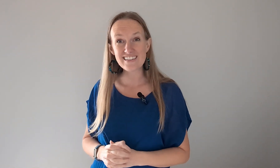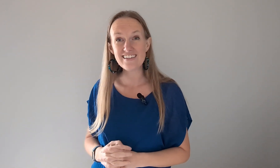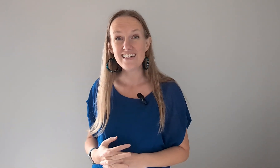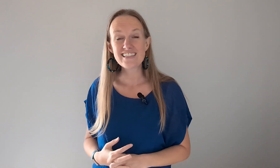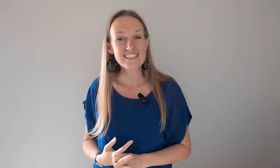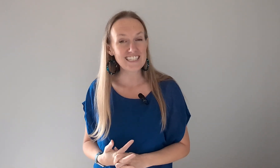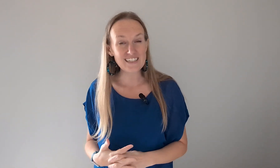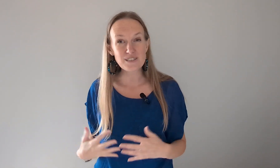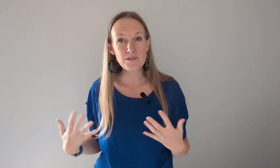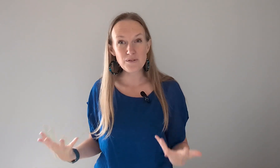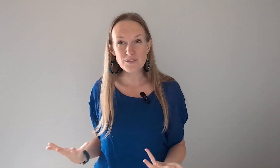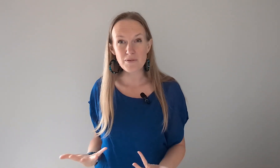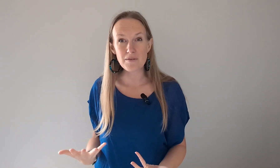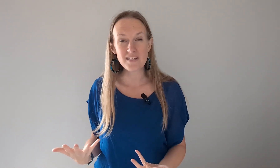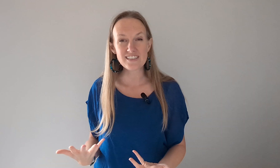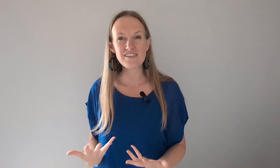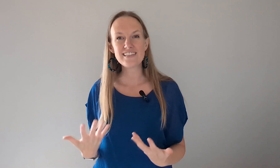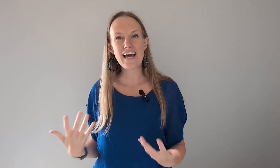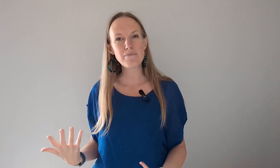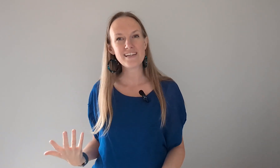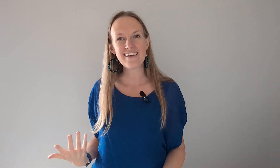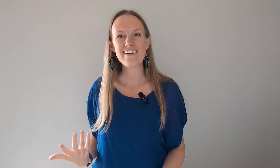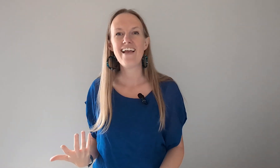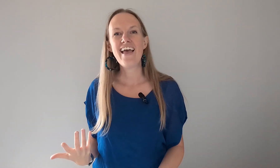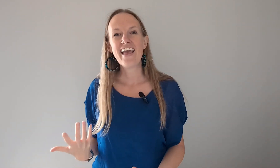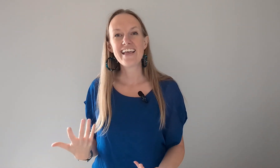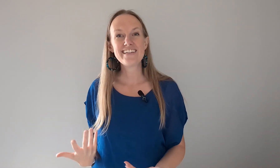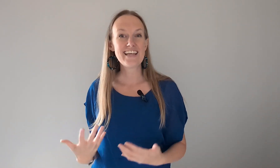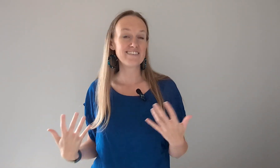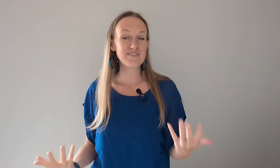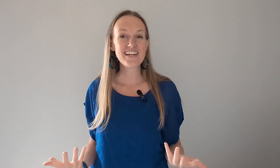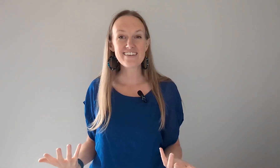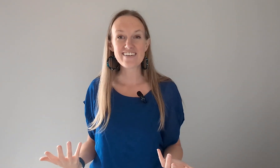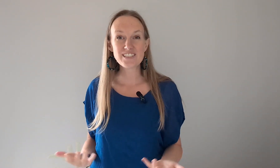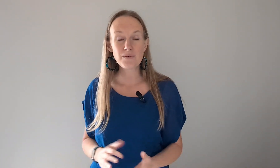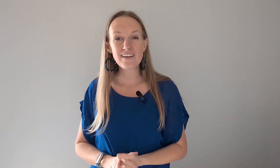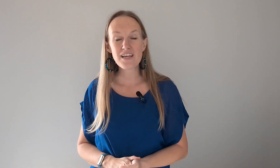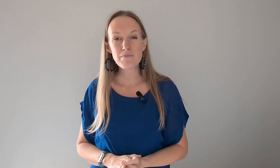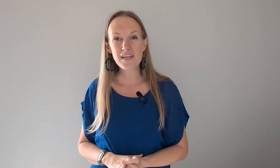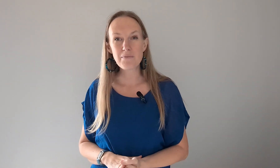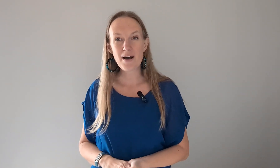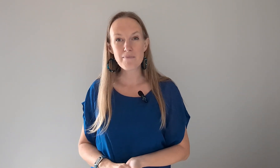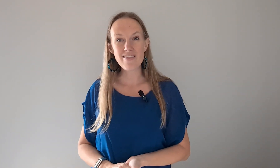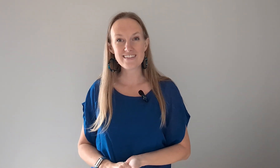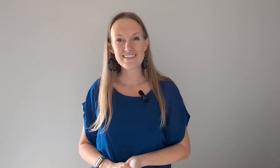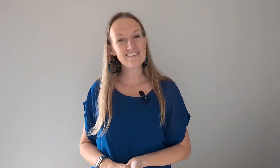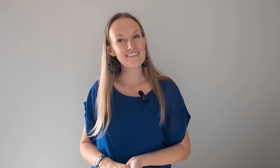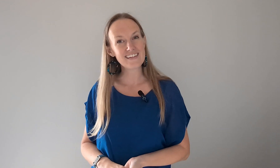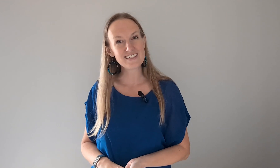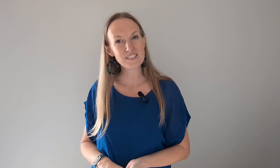Uganda to share some news about the ministry that's happening there. And they have some handicrafts as well that are made by mothers there that are looking to